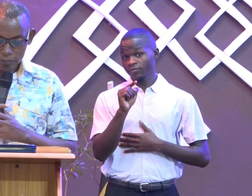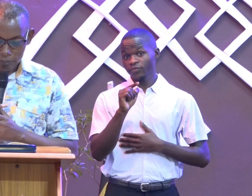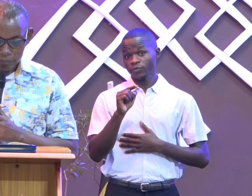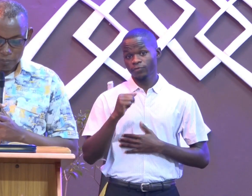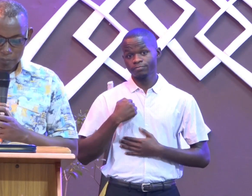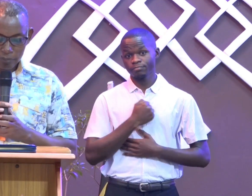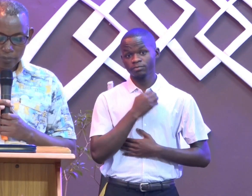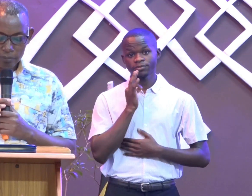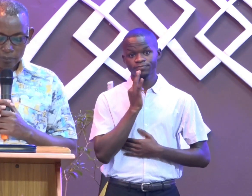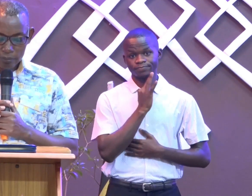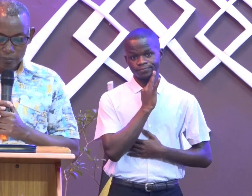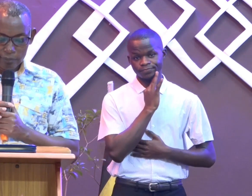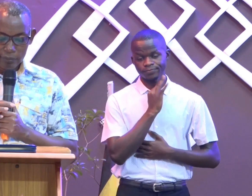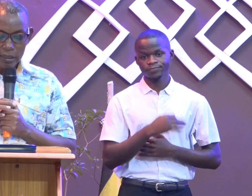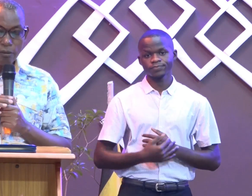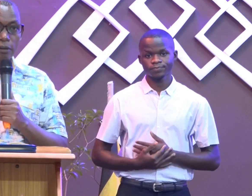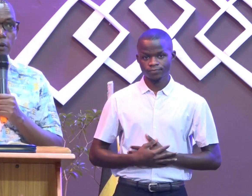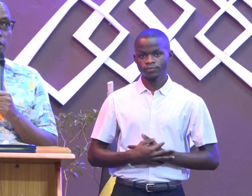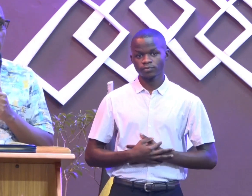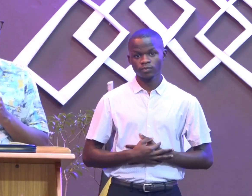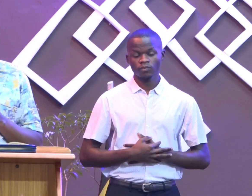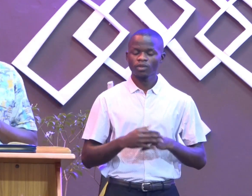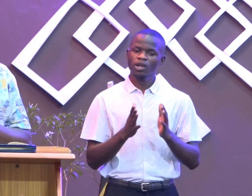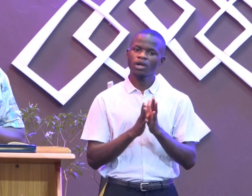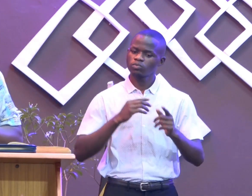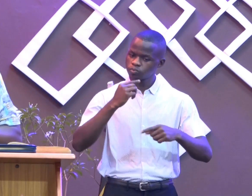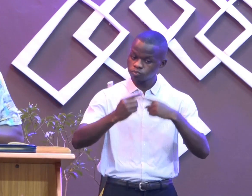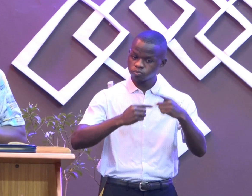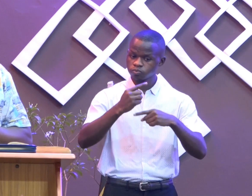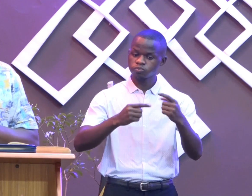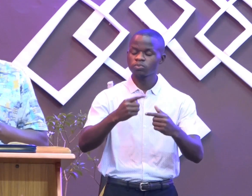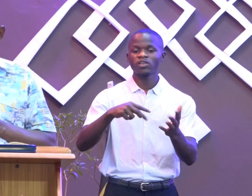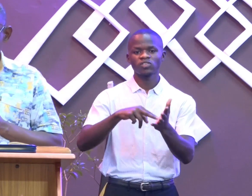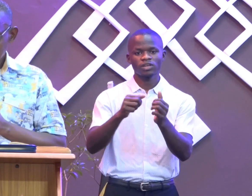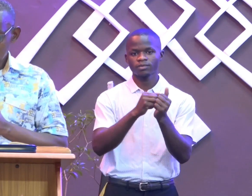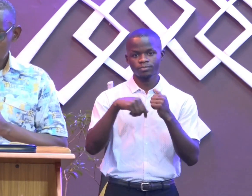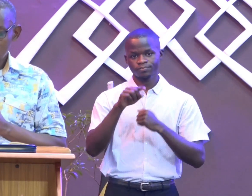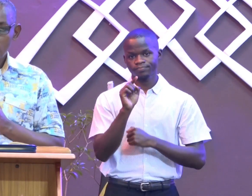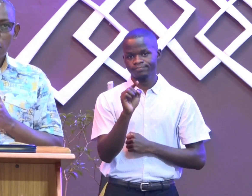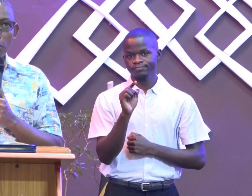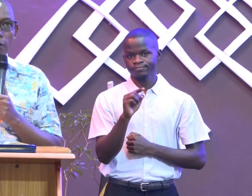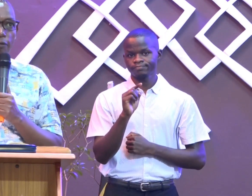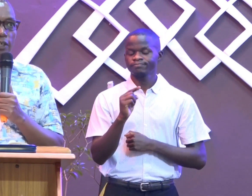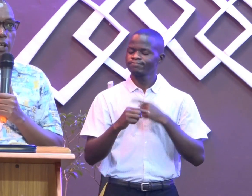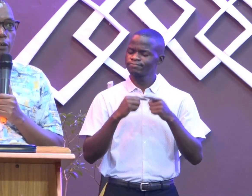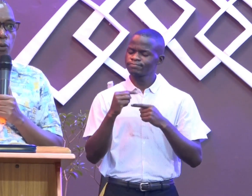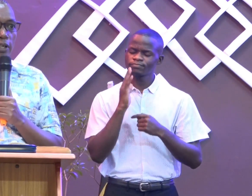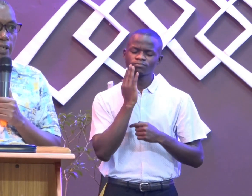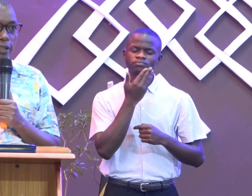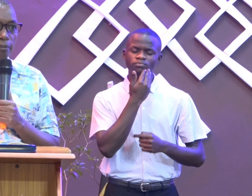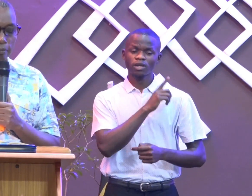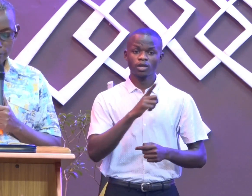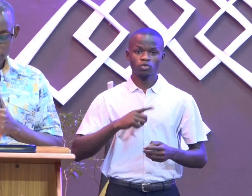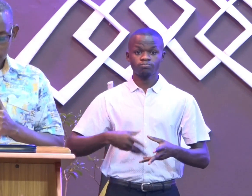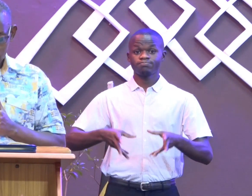to tell you wherever you are that we are there for you. Ya kuyimirira ku lulwo. And we shall stand for you. Ng'ekisa Mukama waffe